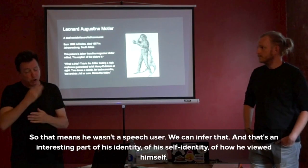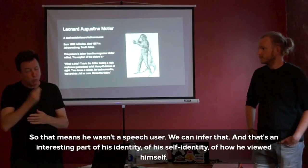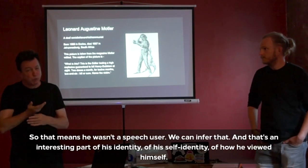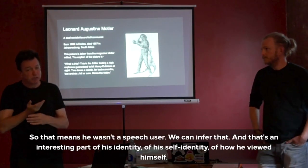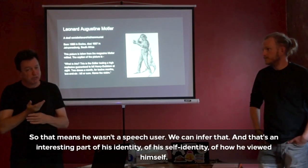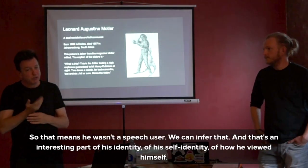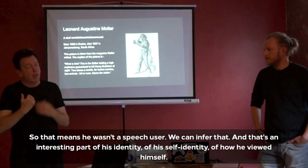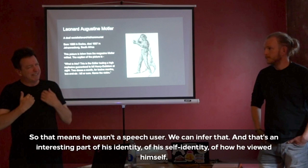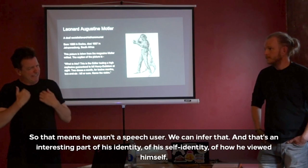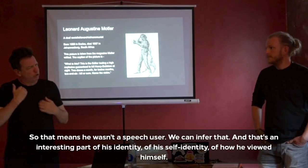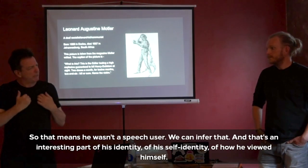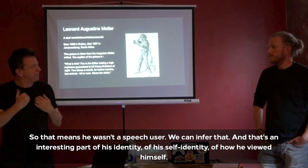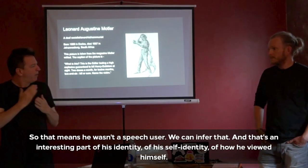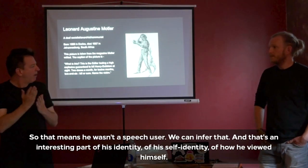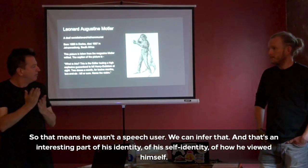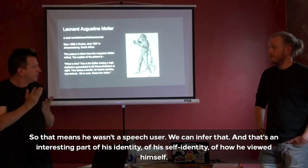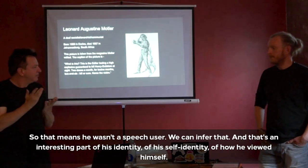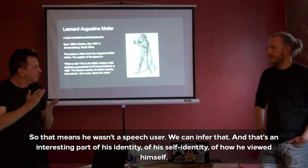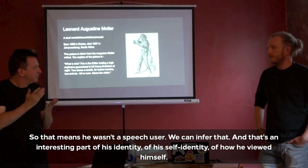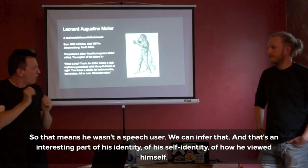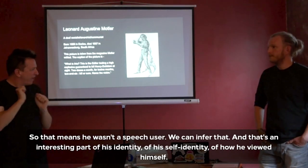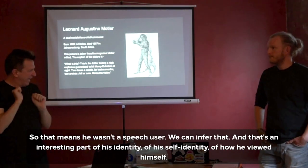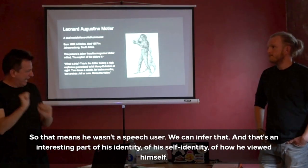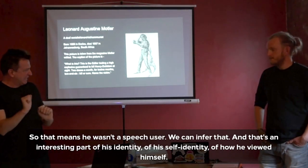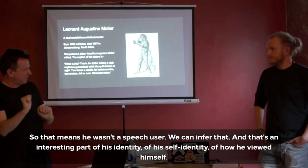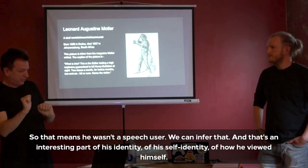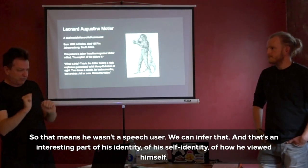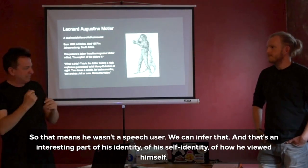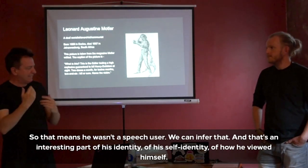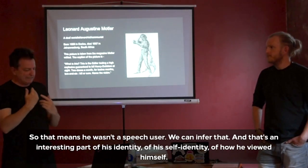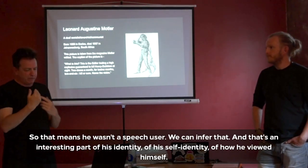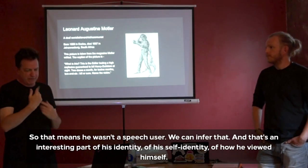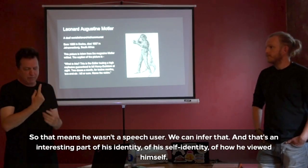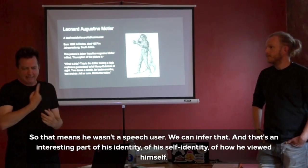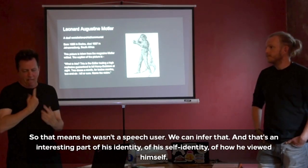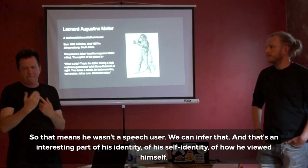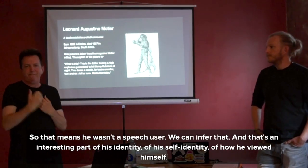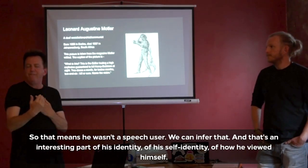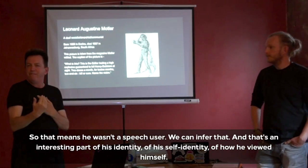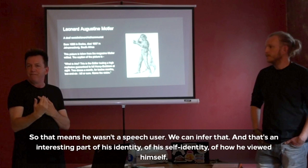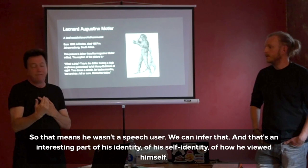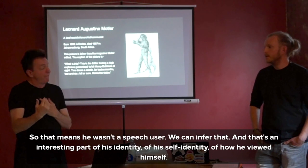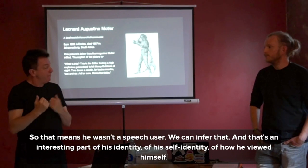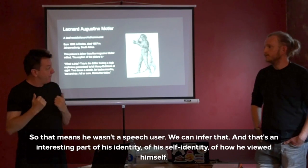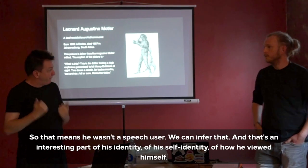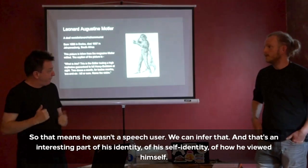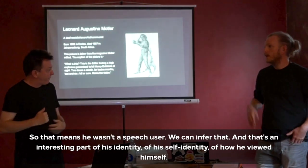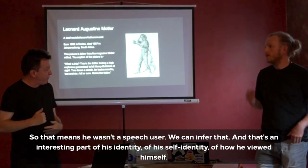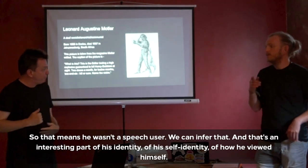means he wasn't a speech user, we can infer that. And that's an interesting part of his identity, of his self-identity, of how he viewed